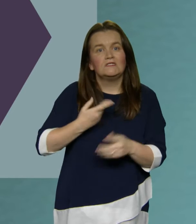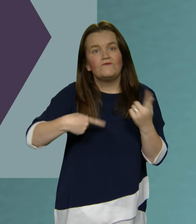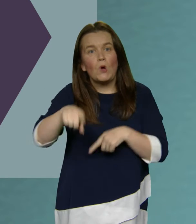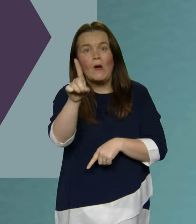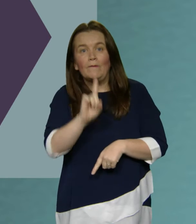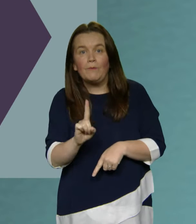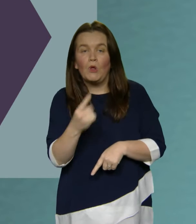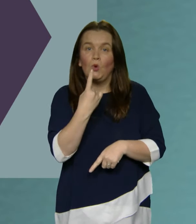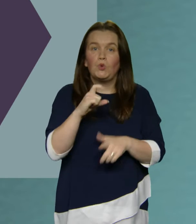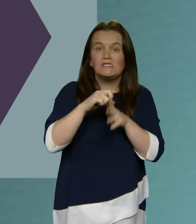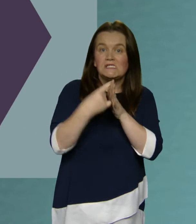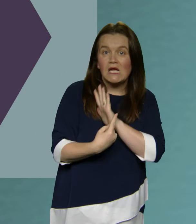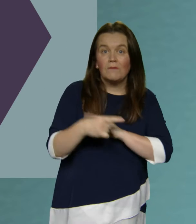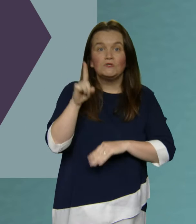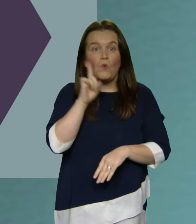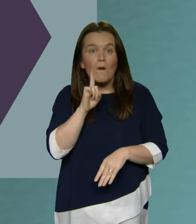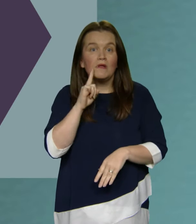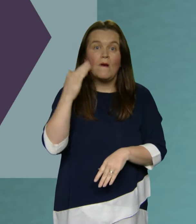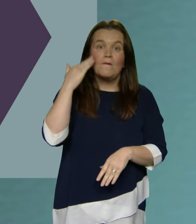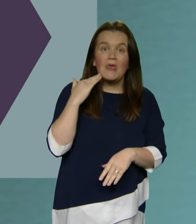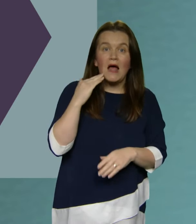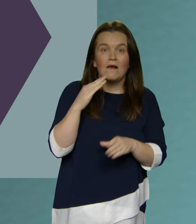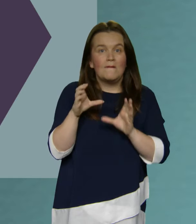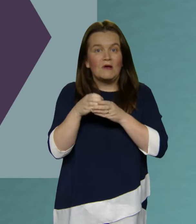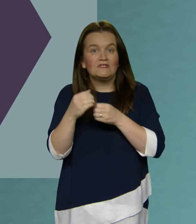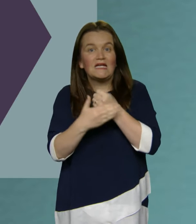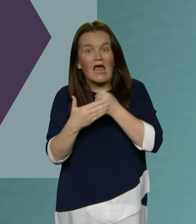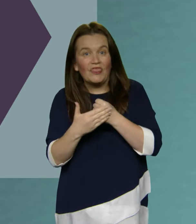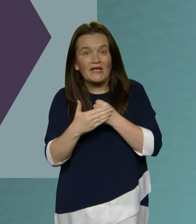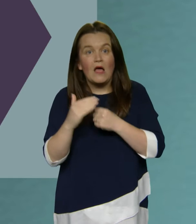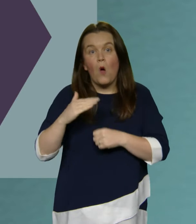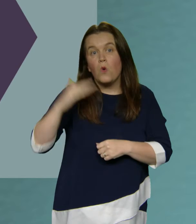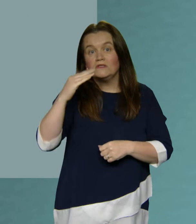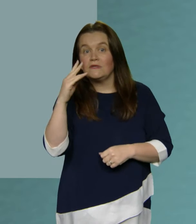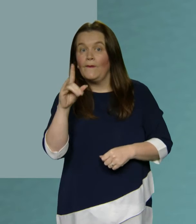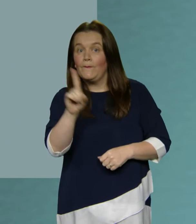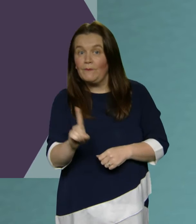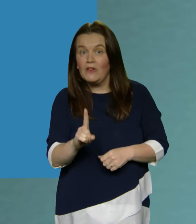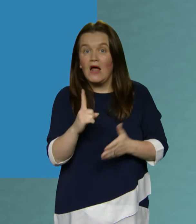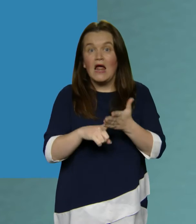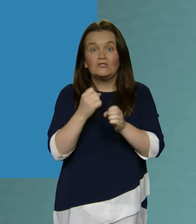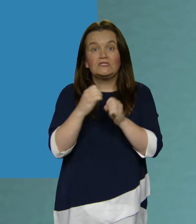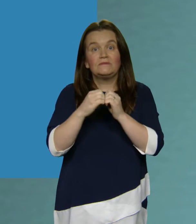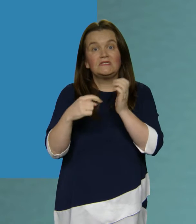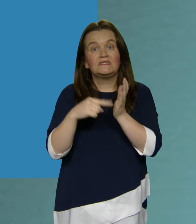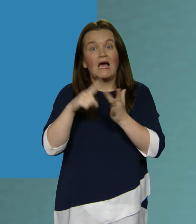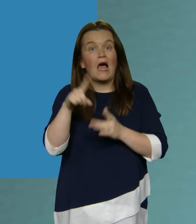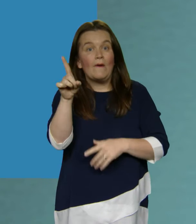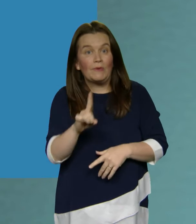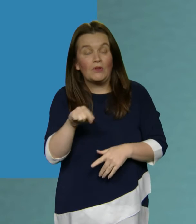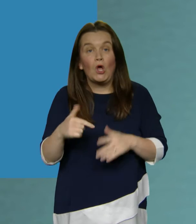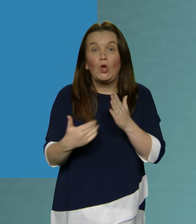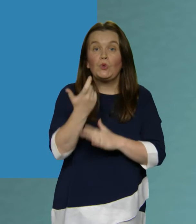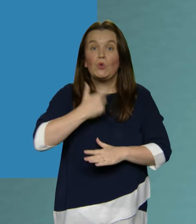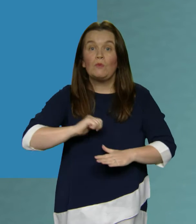people, women, black and minority ethnic people, older people and LGBTI people. A new